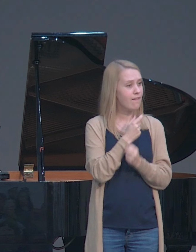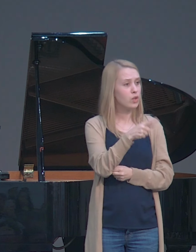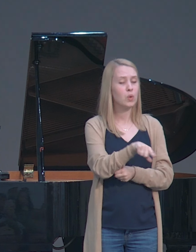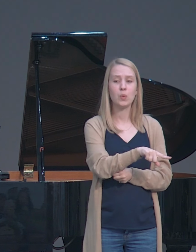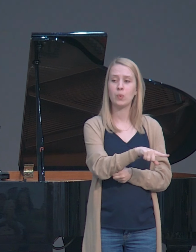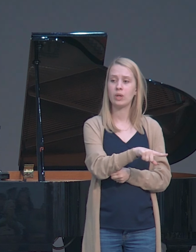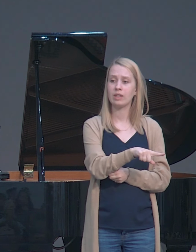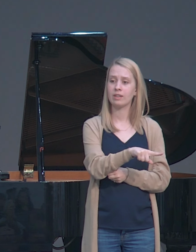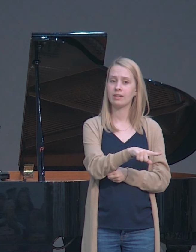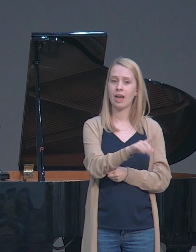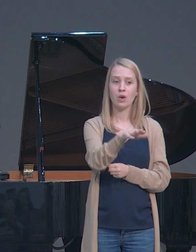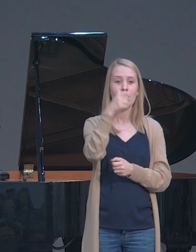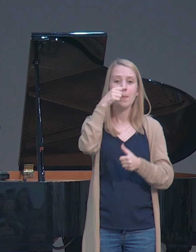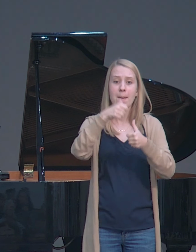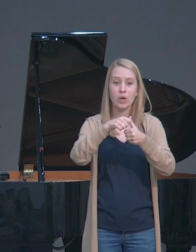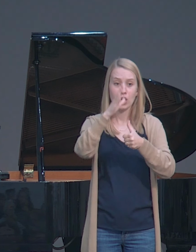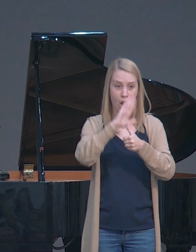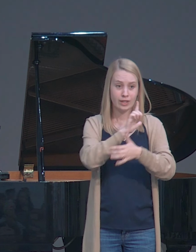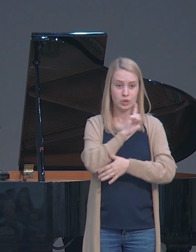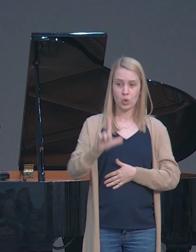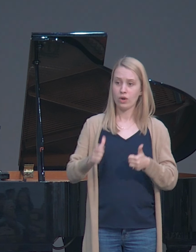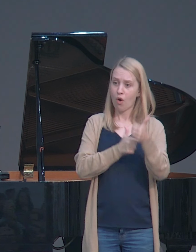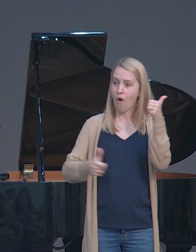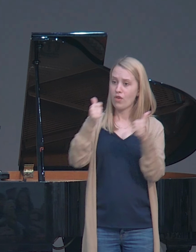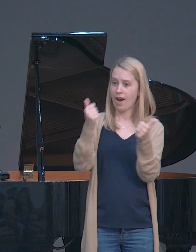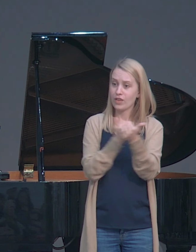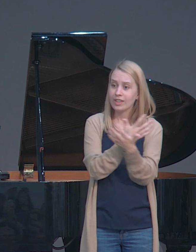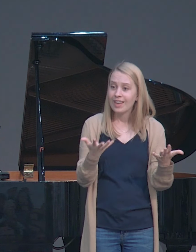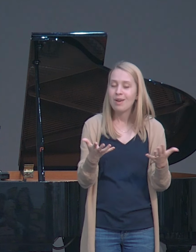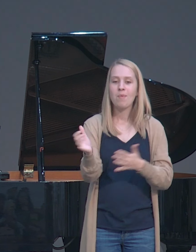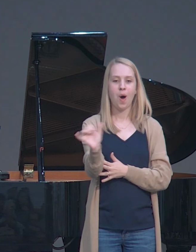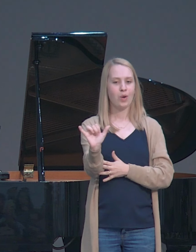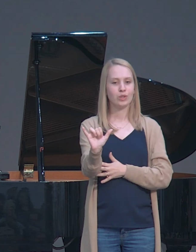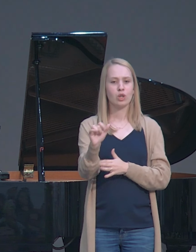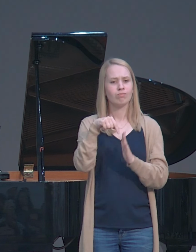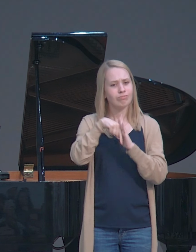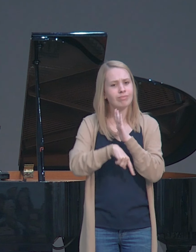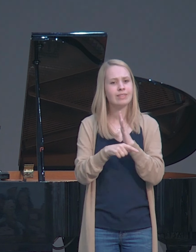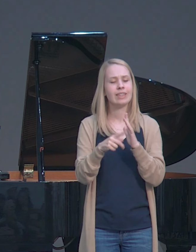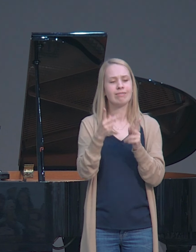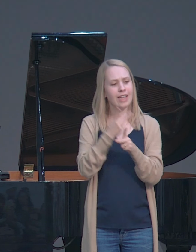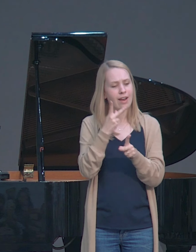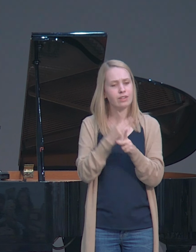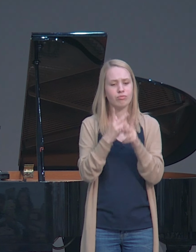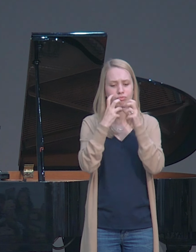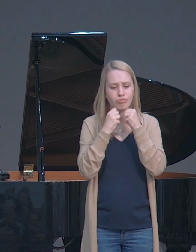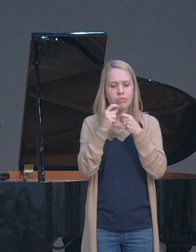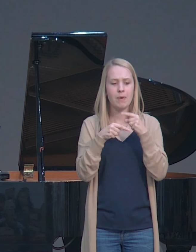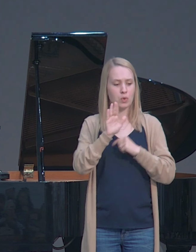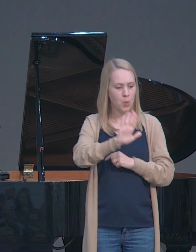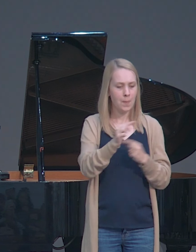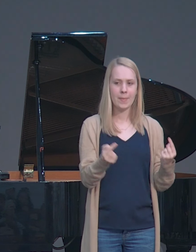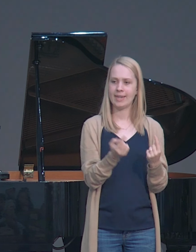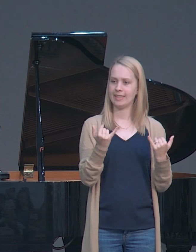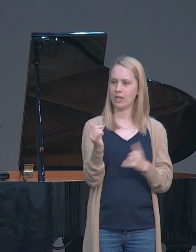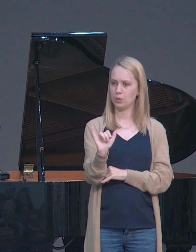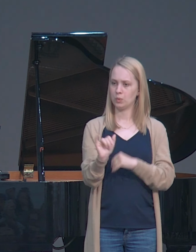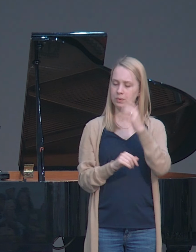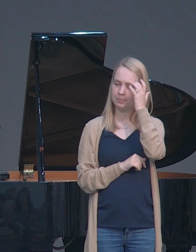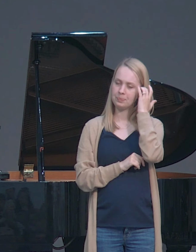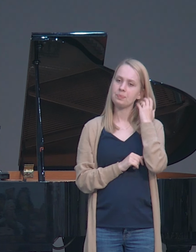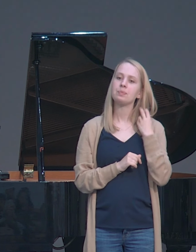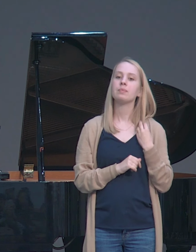is not only Lord over all creation, but he deeply cares about your pain today. As God's